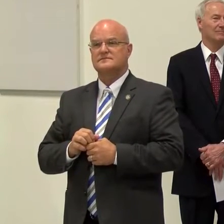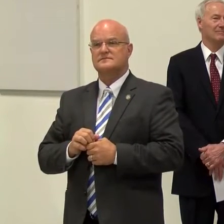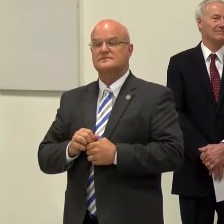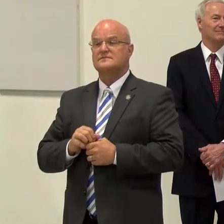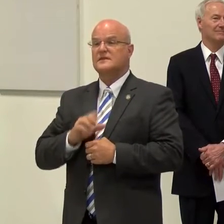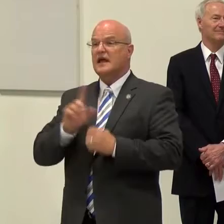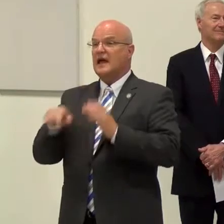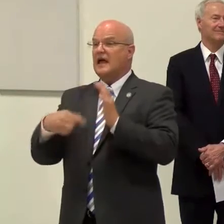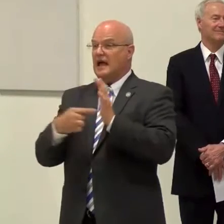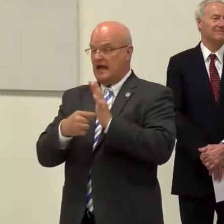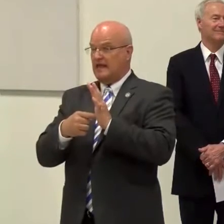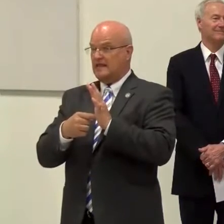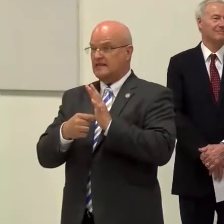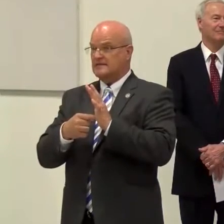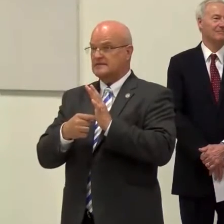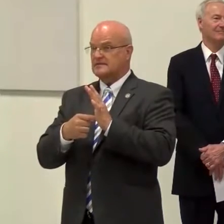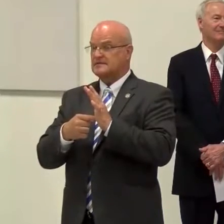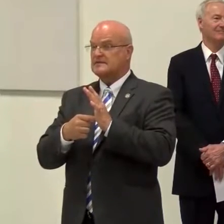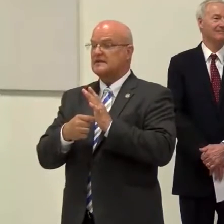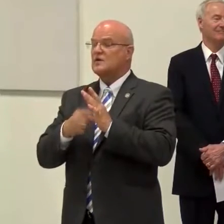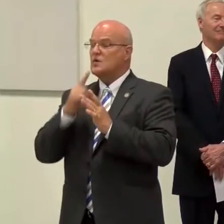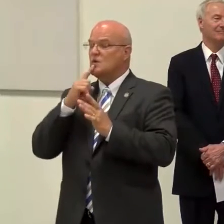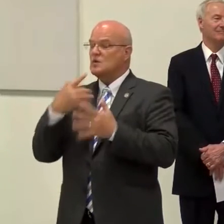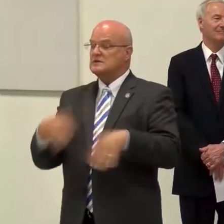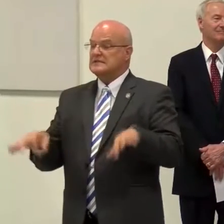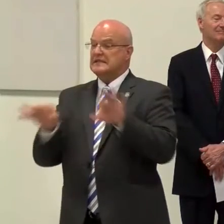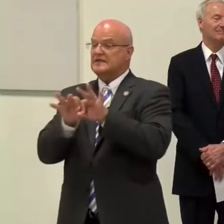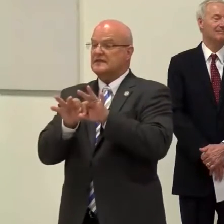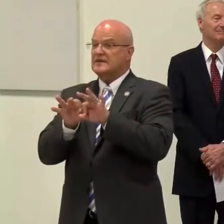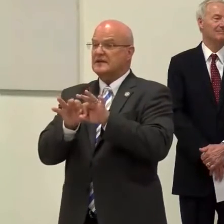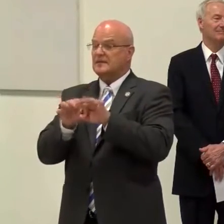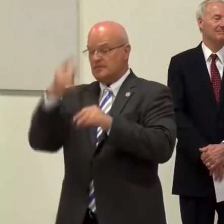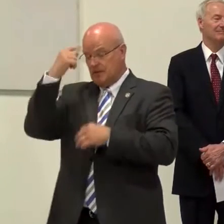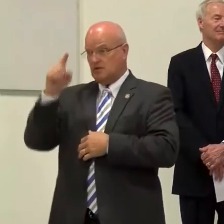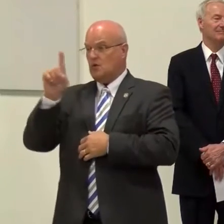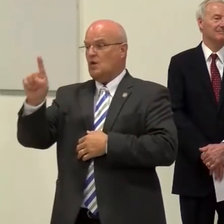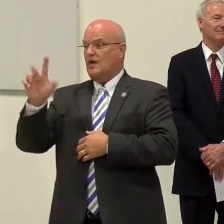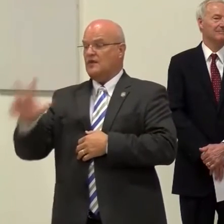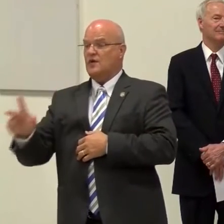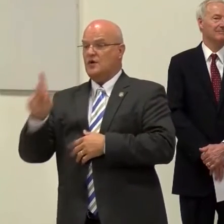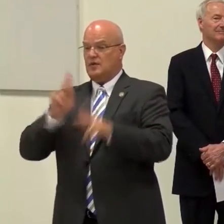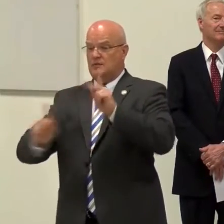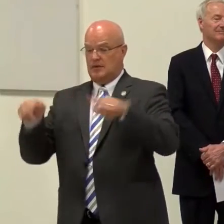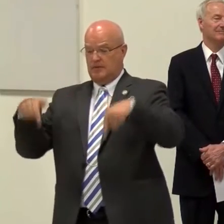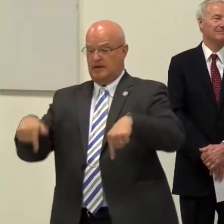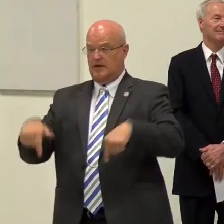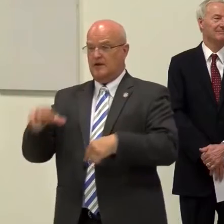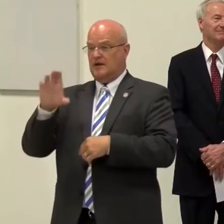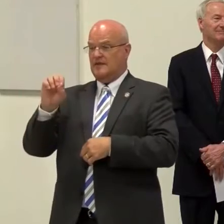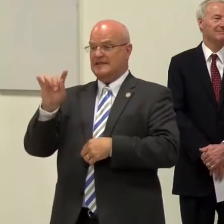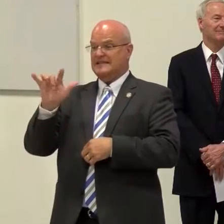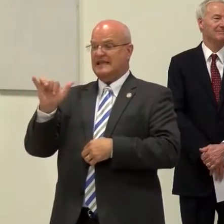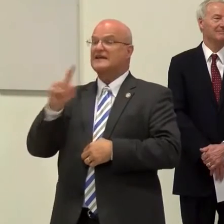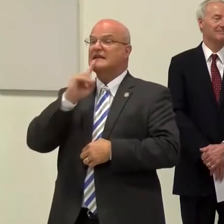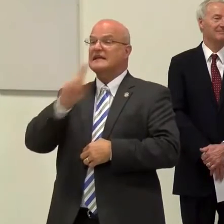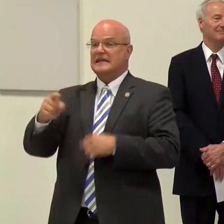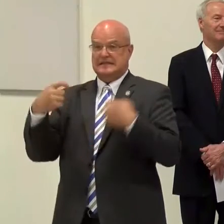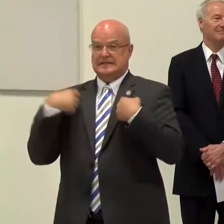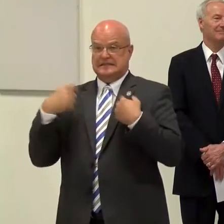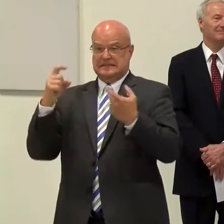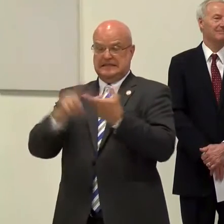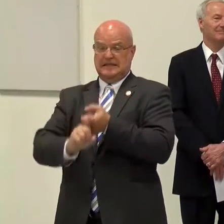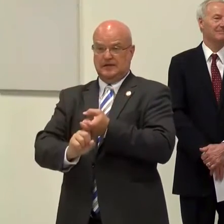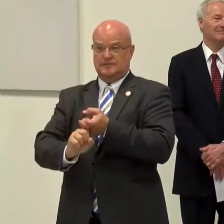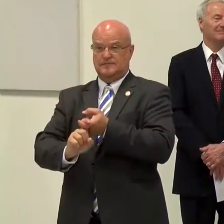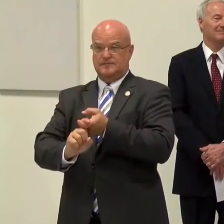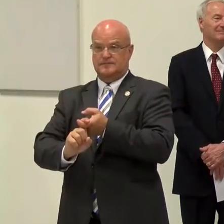en este condado. And this is very significant. That's 1/3 of the population here in this county is Latino. La mayoría de